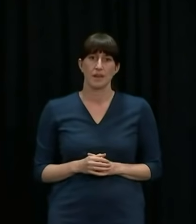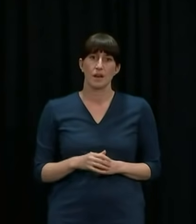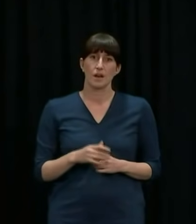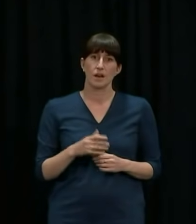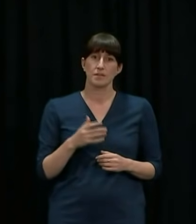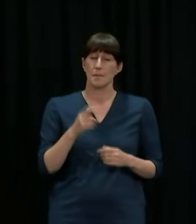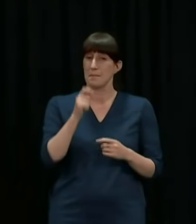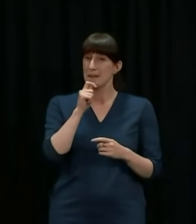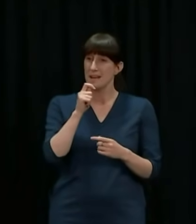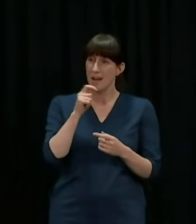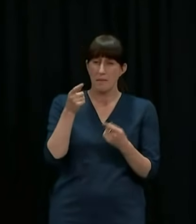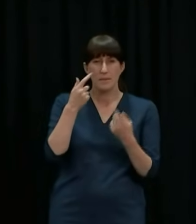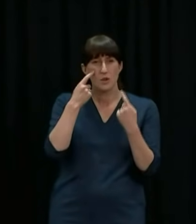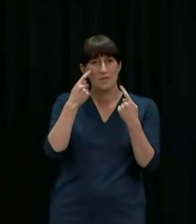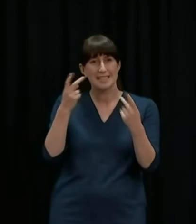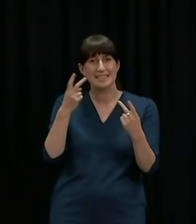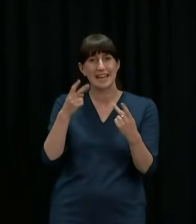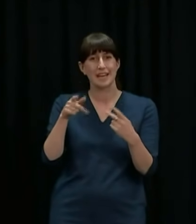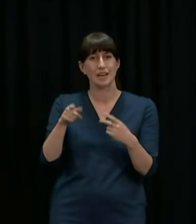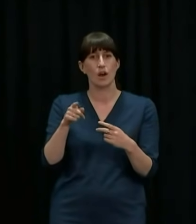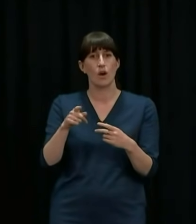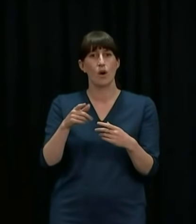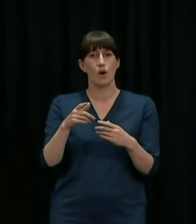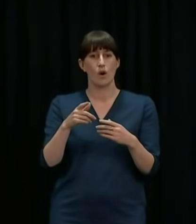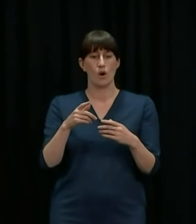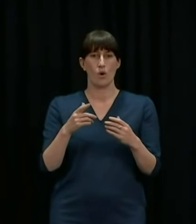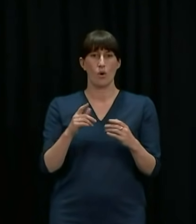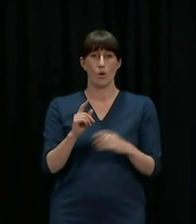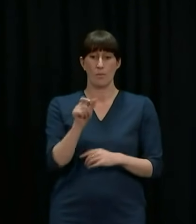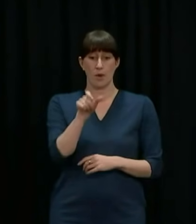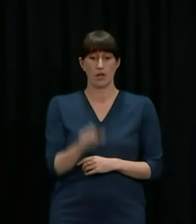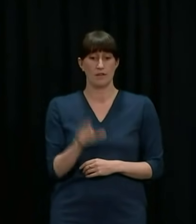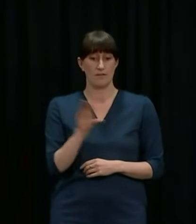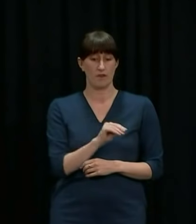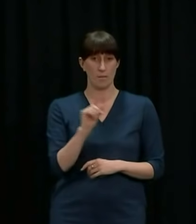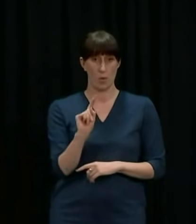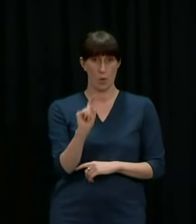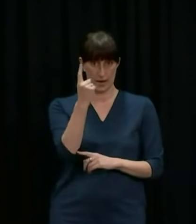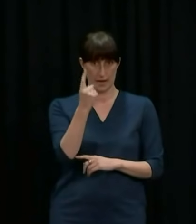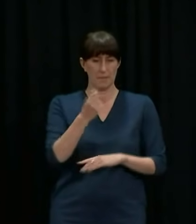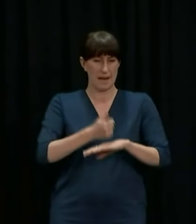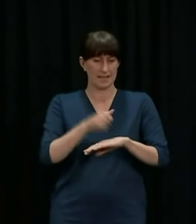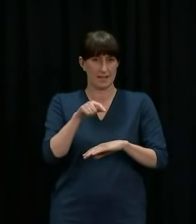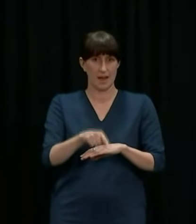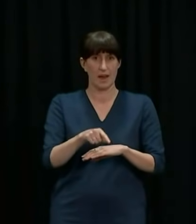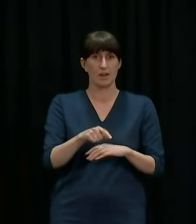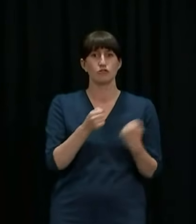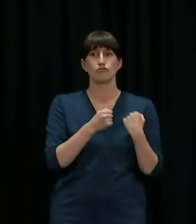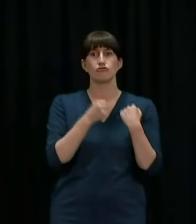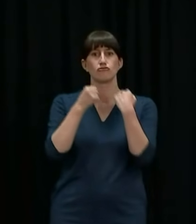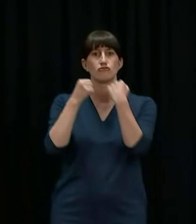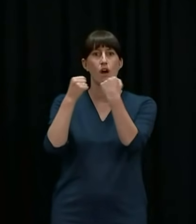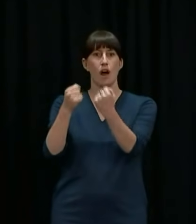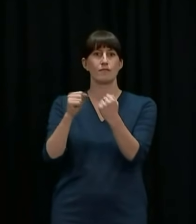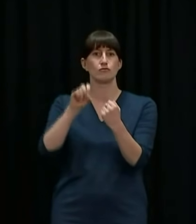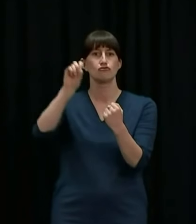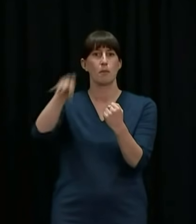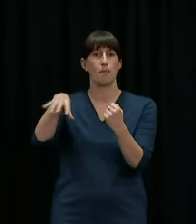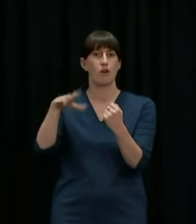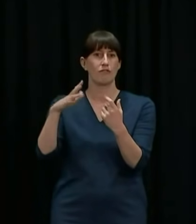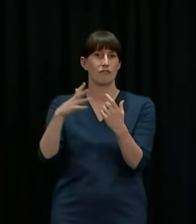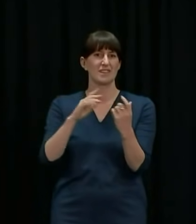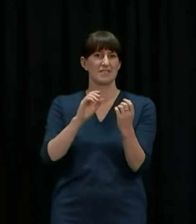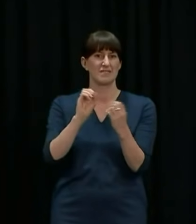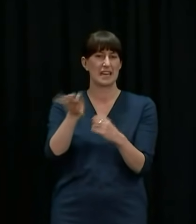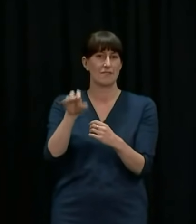information out in the media about an Auckland-based delivery driver who travelled to Northland on the 9th of October and subsequently tested positive.